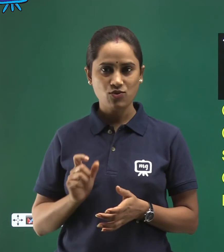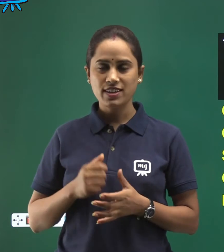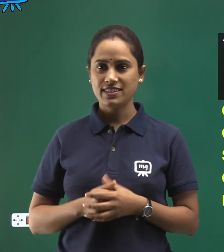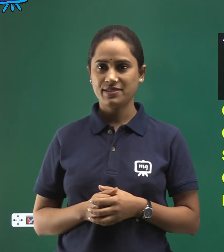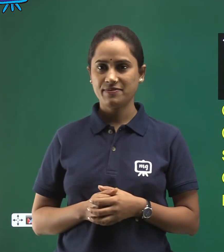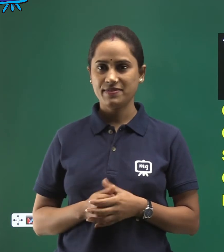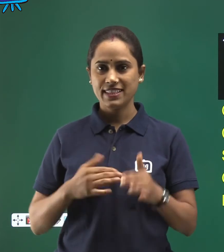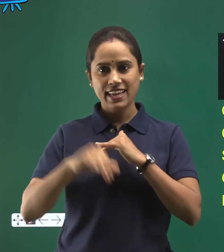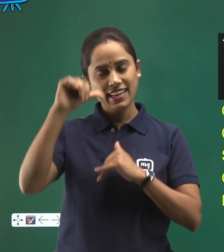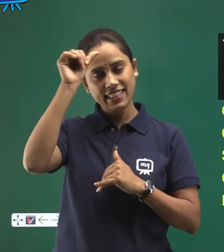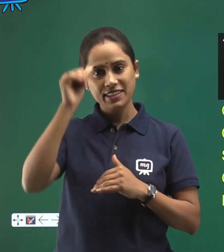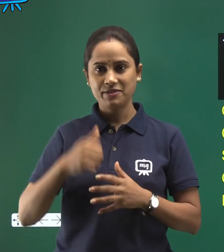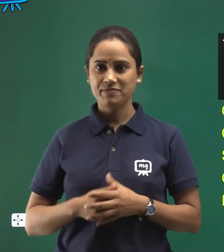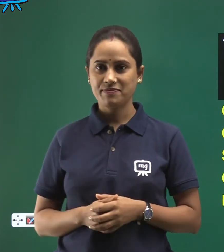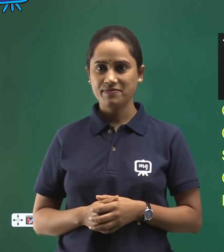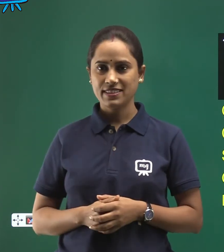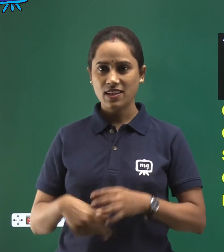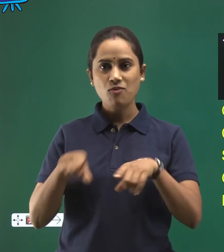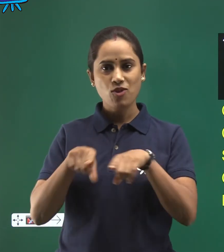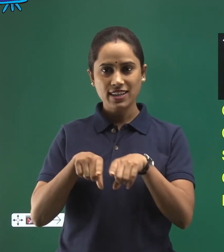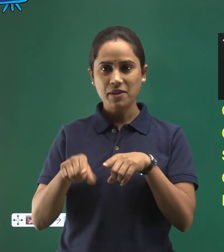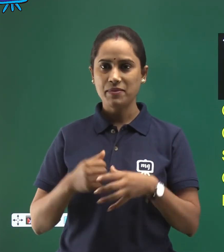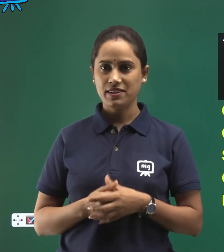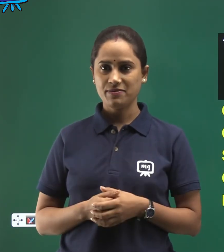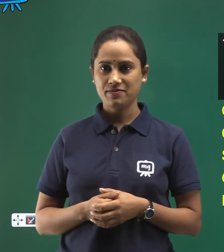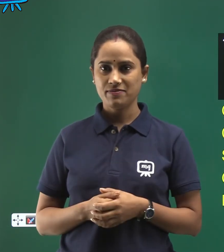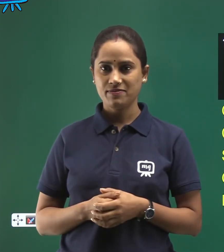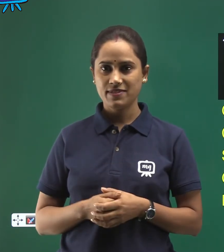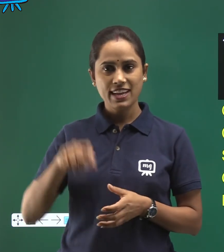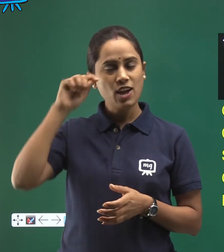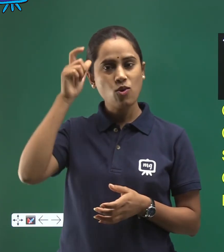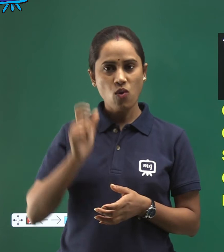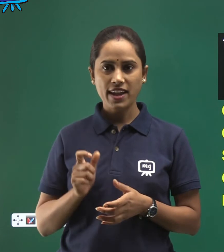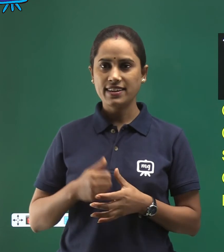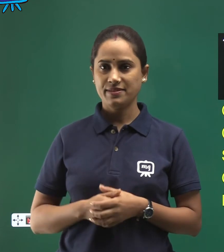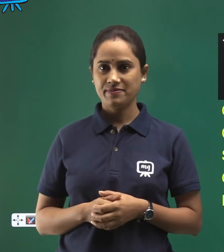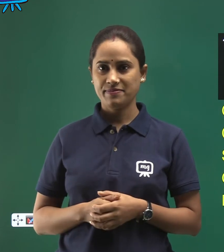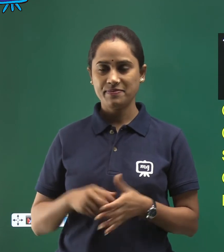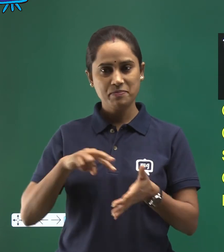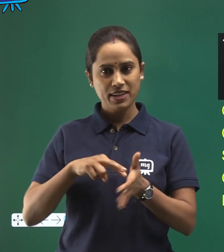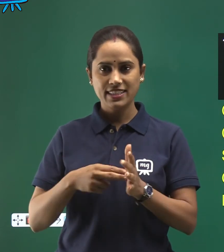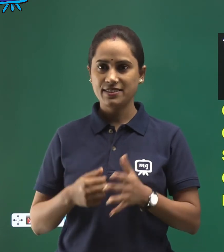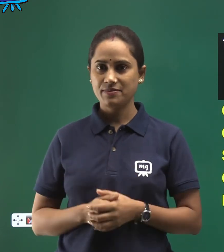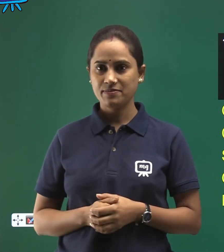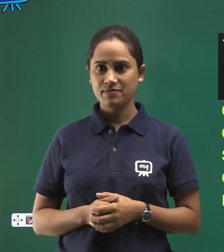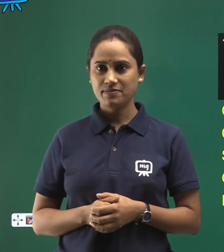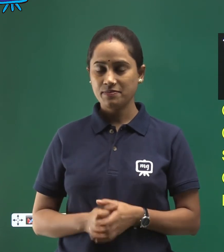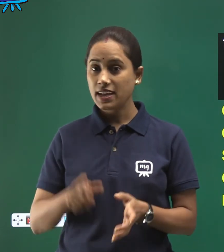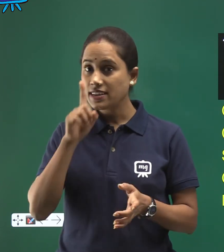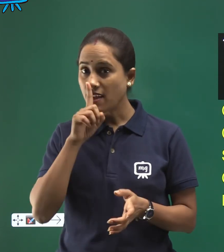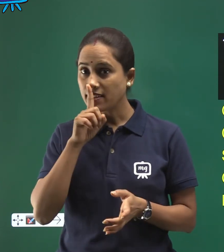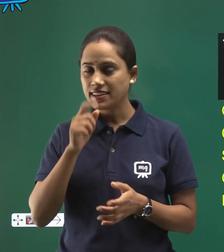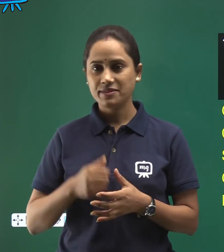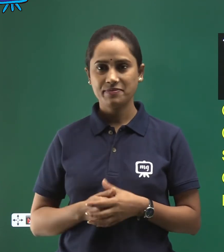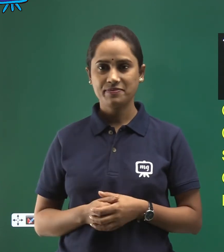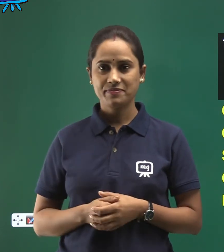words in Hindi. For example, quiet means